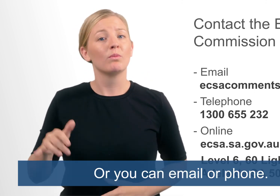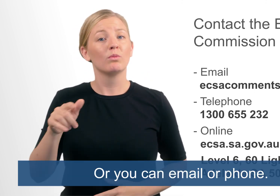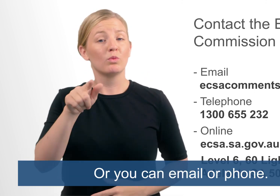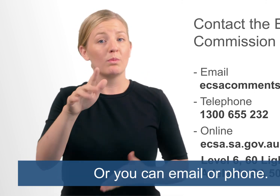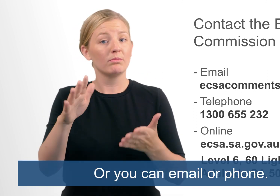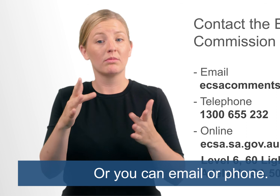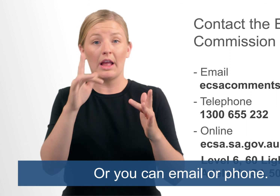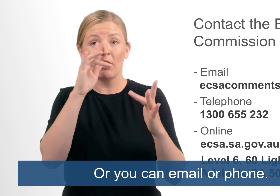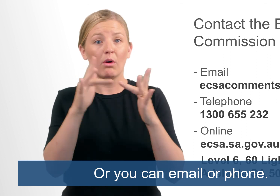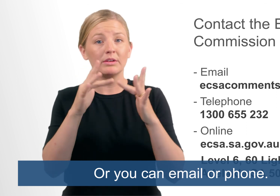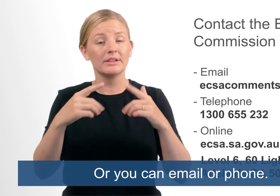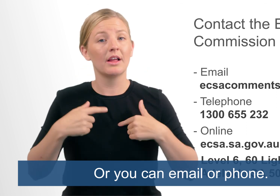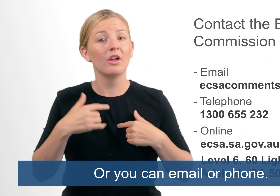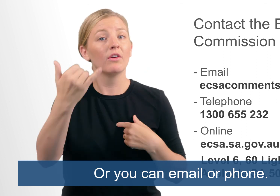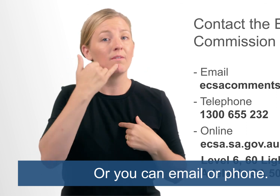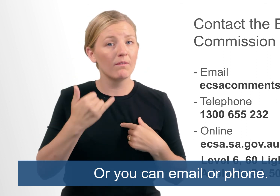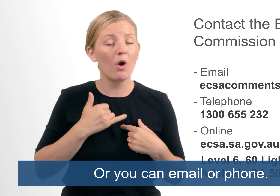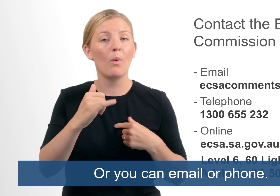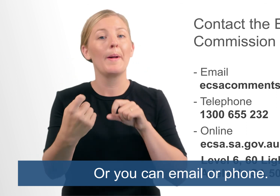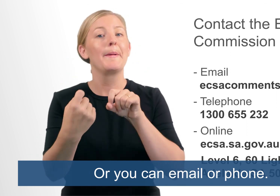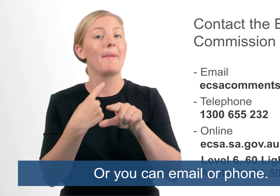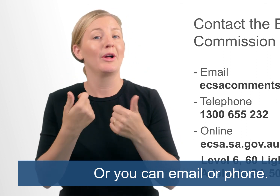Or you can email or phone.